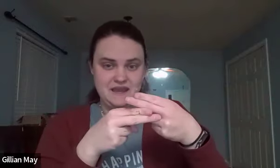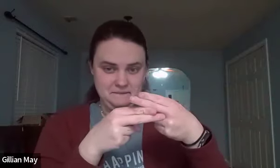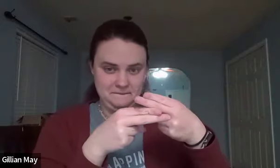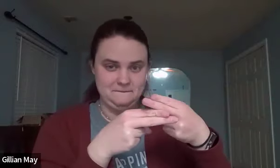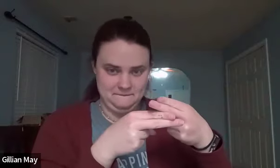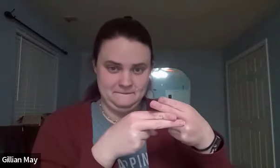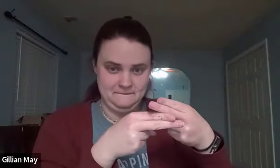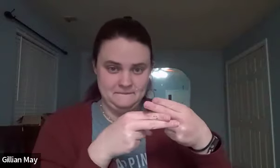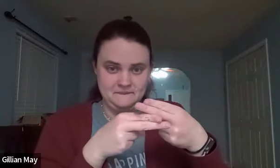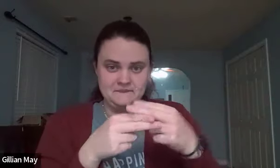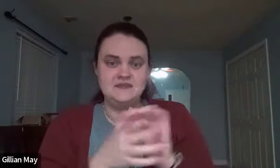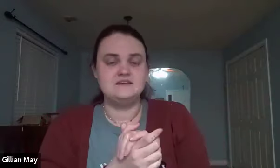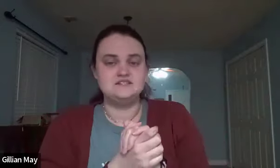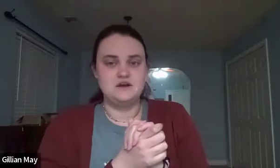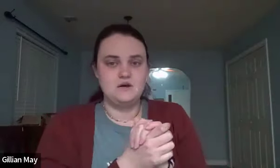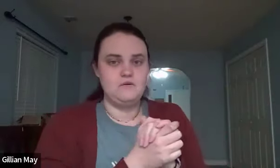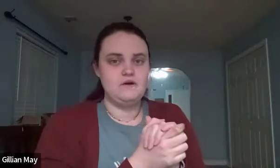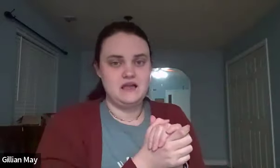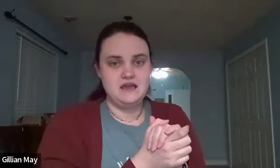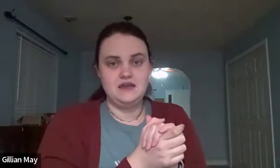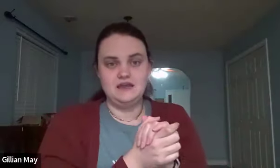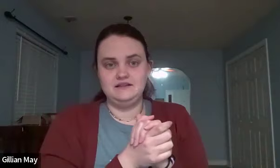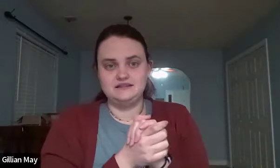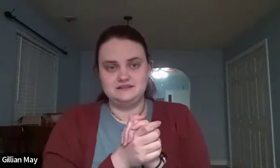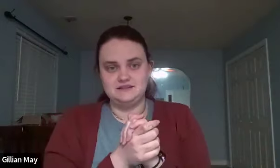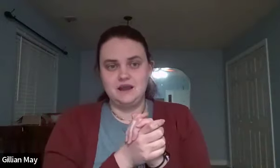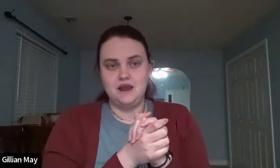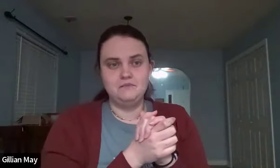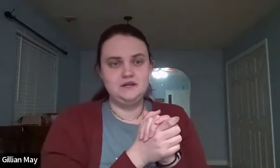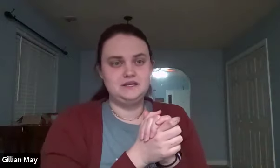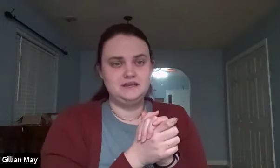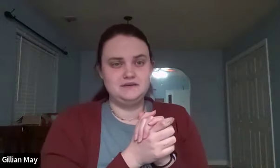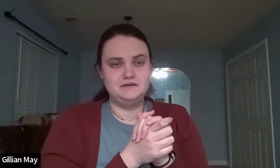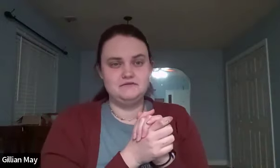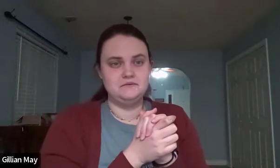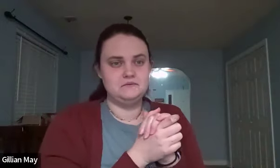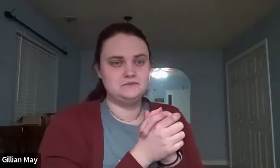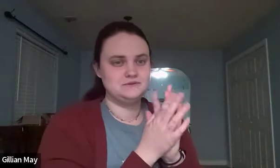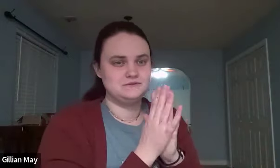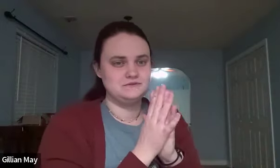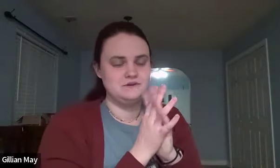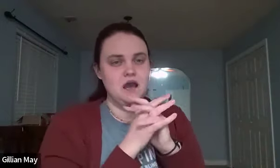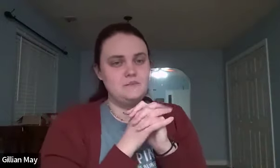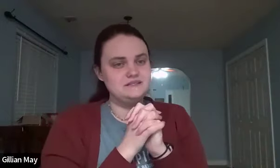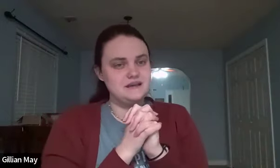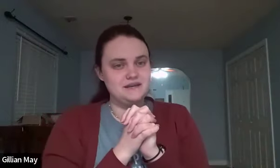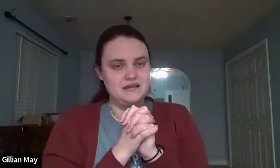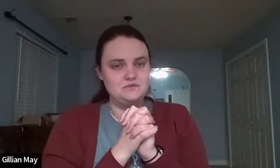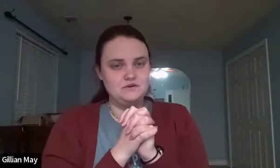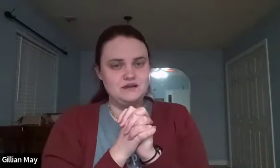Okay. So like, let's see. I'm going to sign my name real quick,